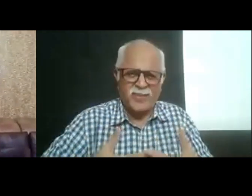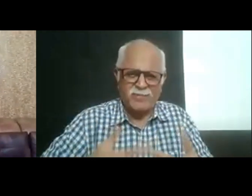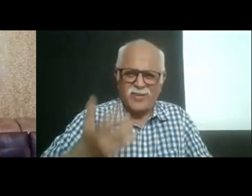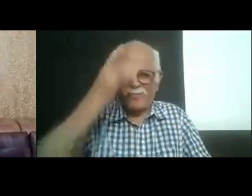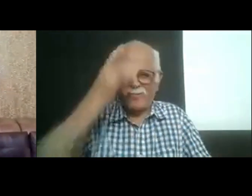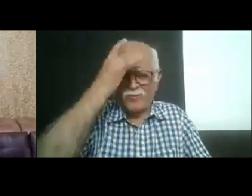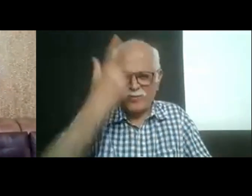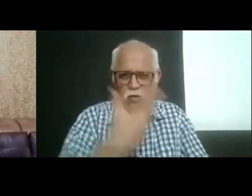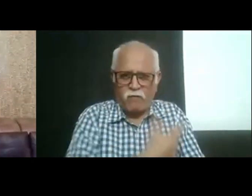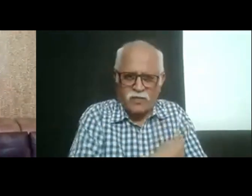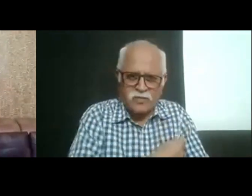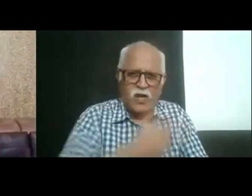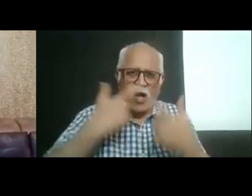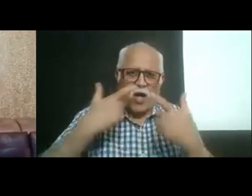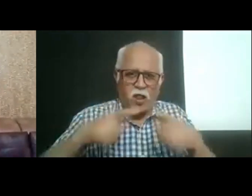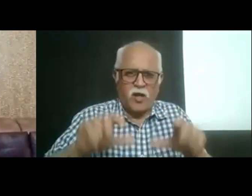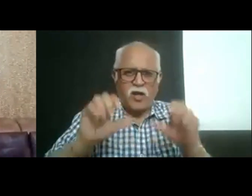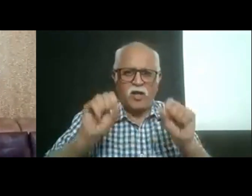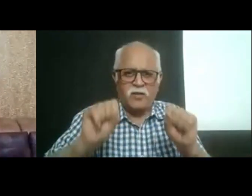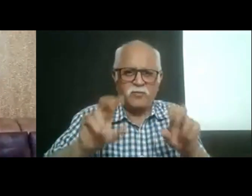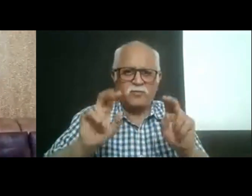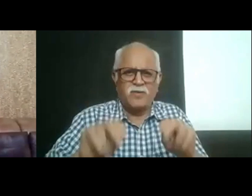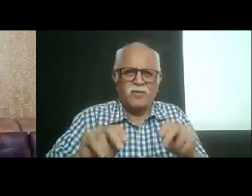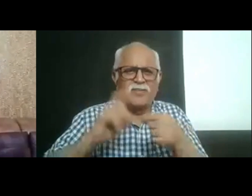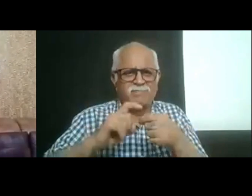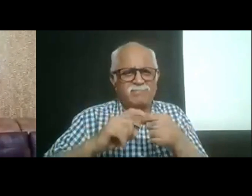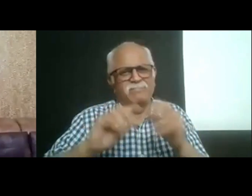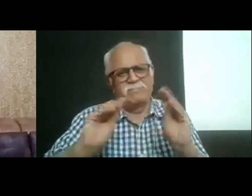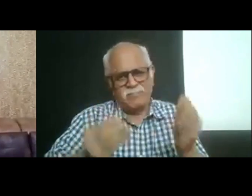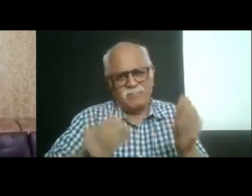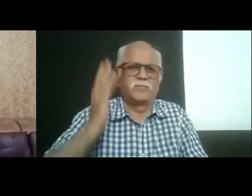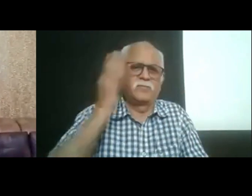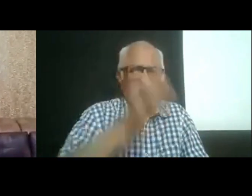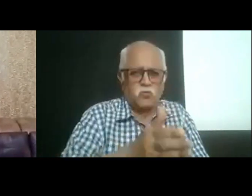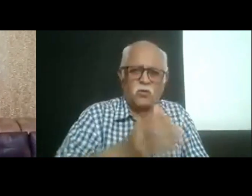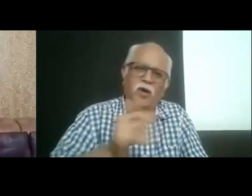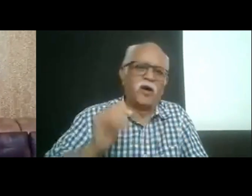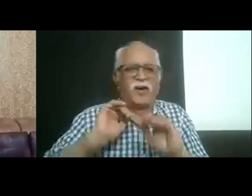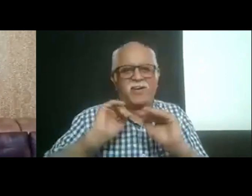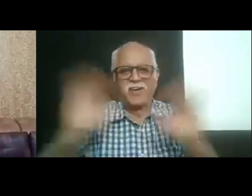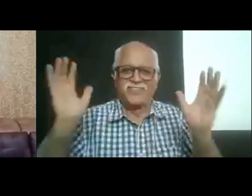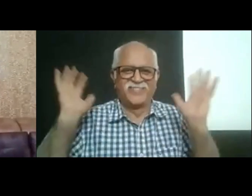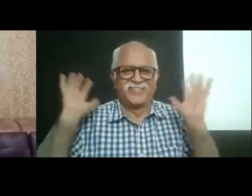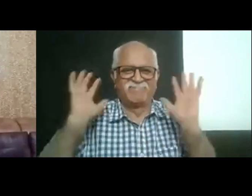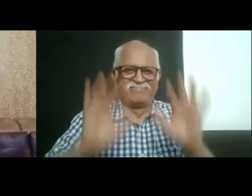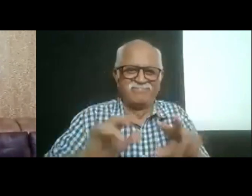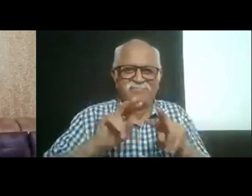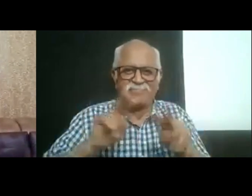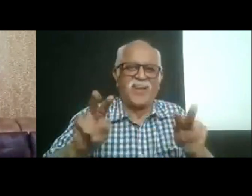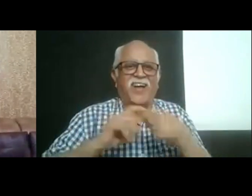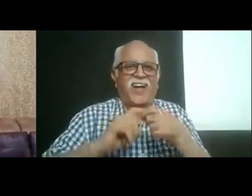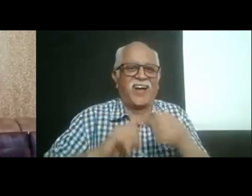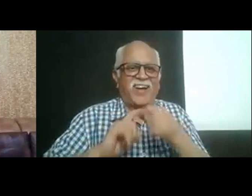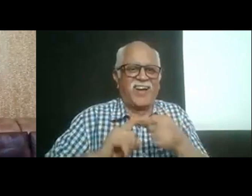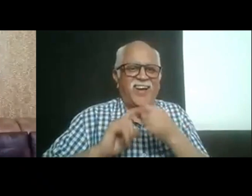and he spoke about health and different problems, vaccinations, all the questions, everything. So all